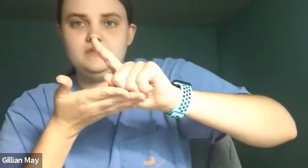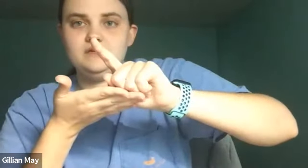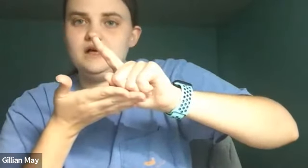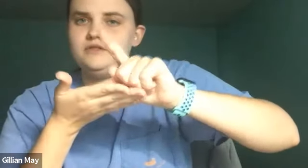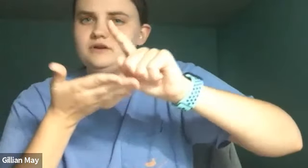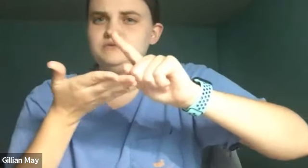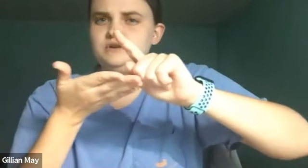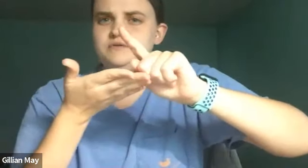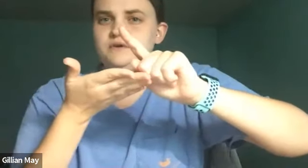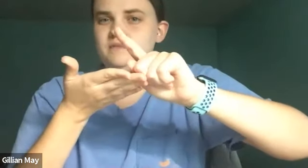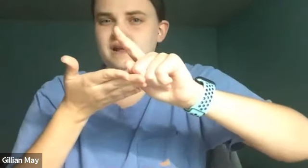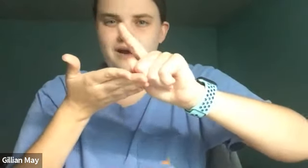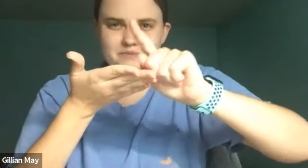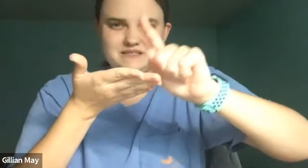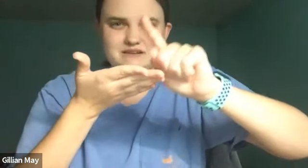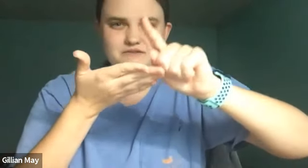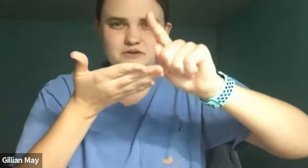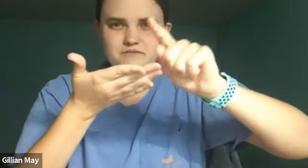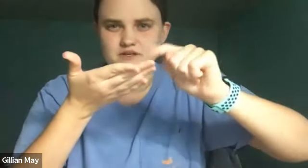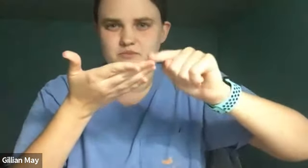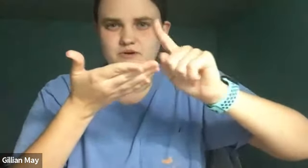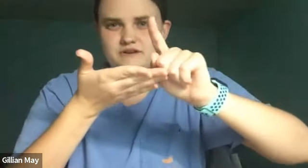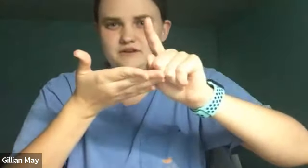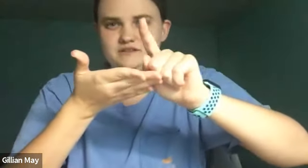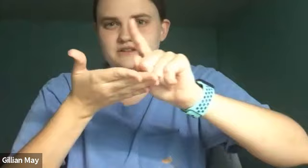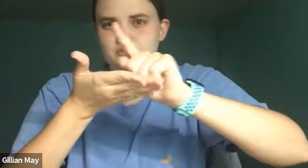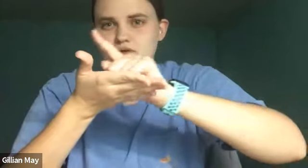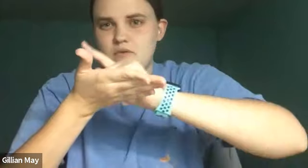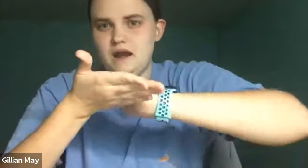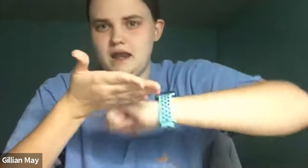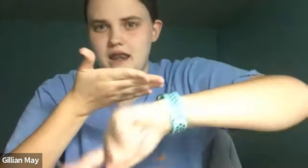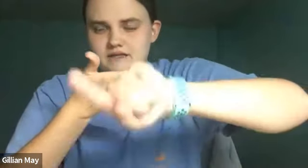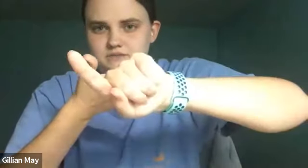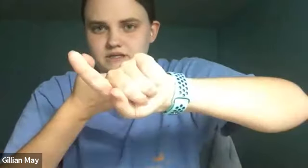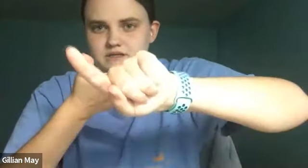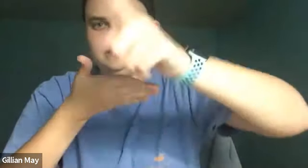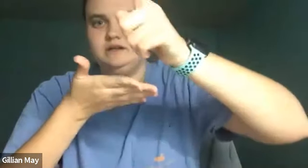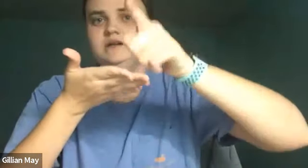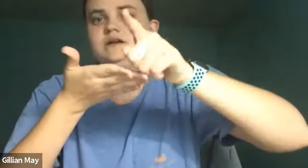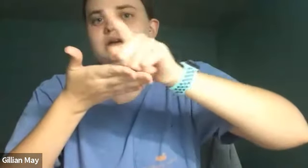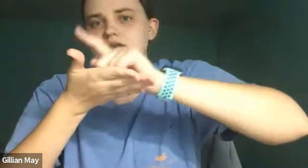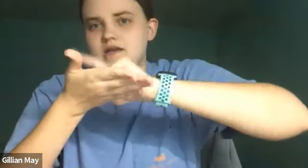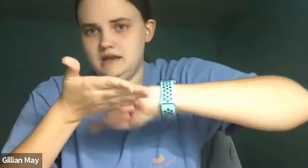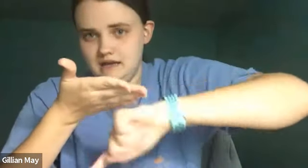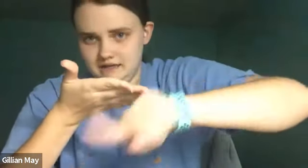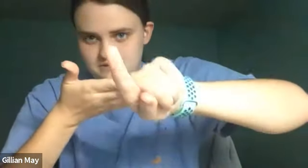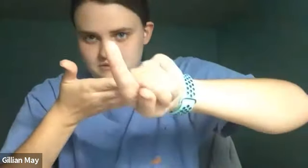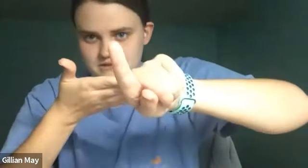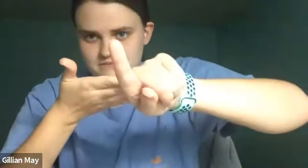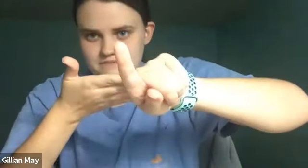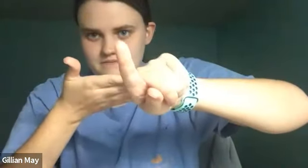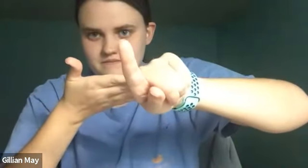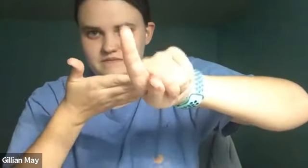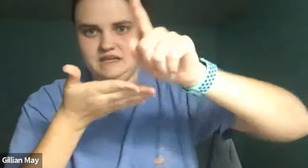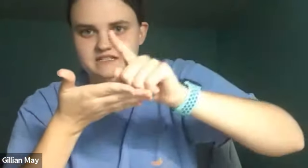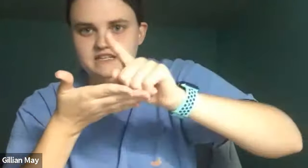the other kids will go from like opposite of to your pointer fingers. They'll go next week. And it's like